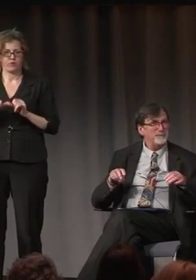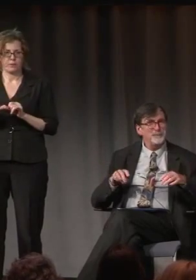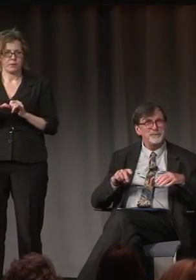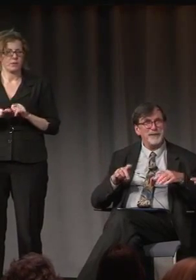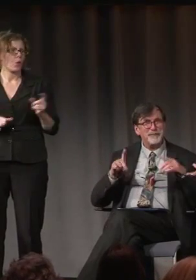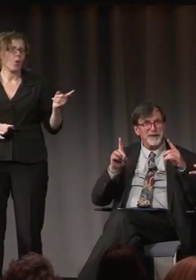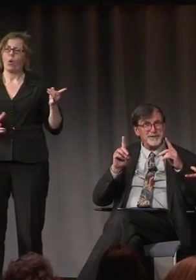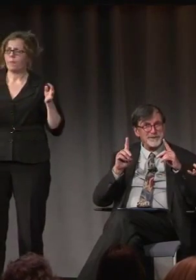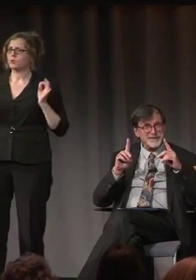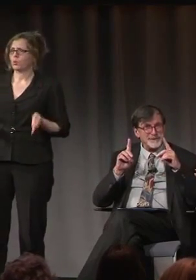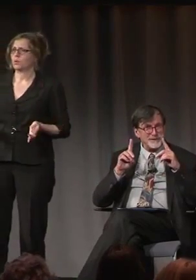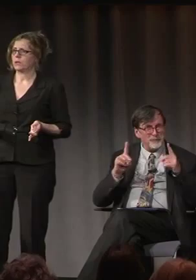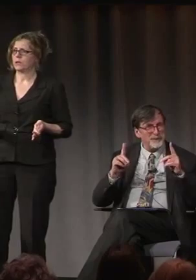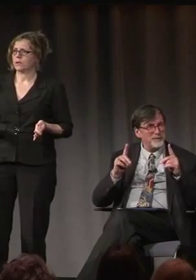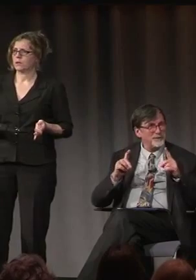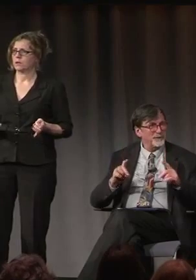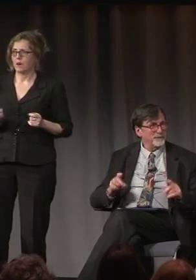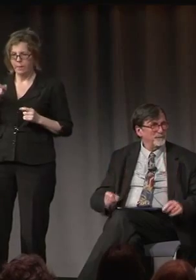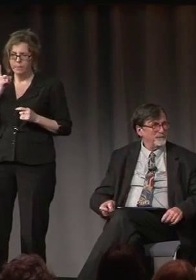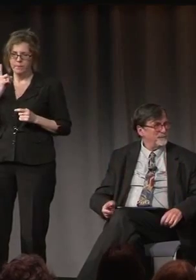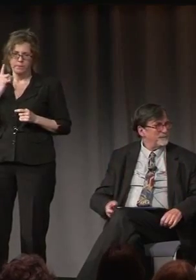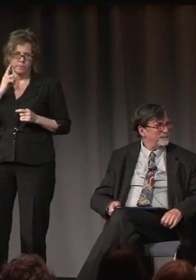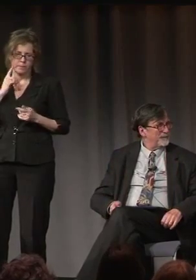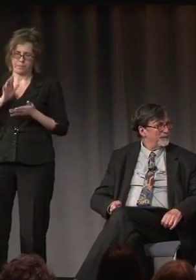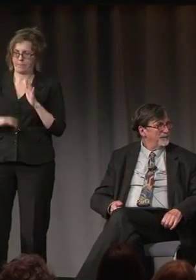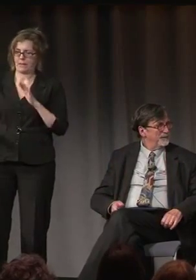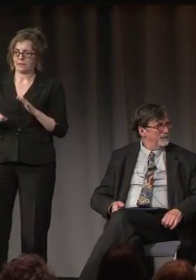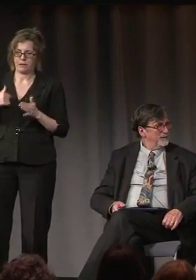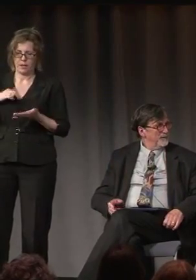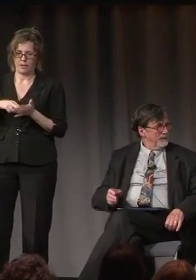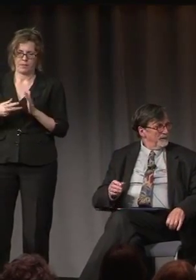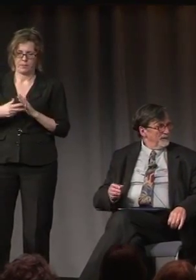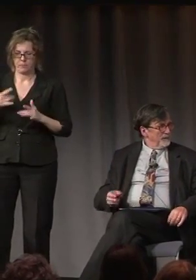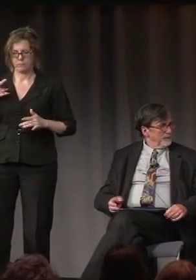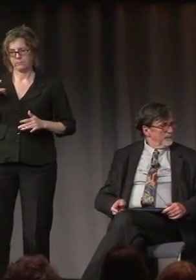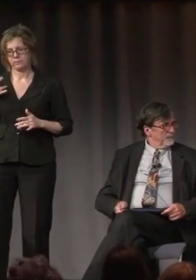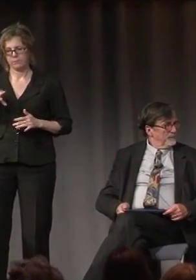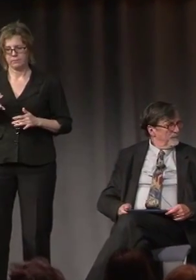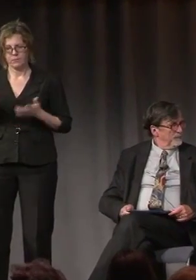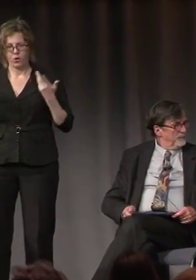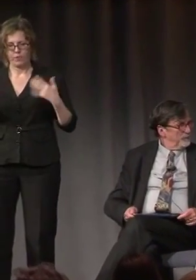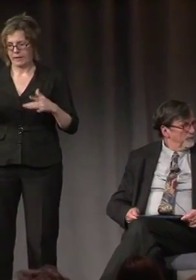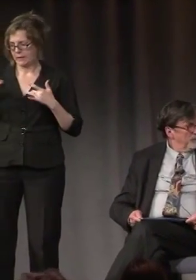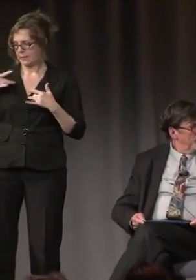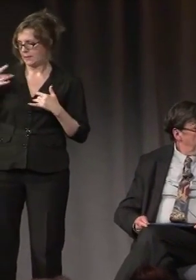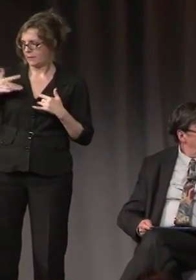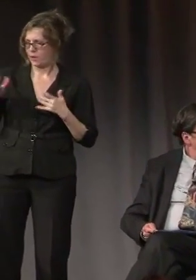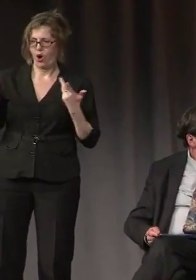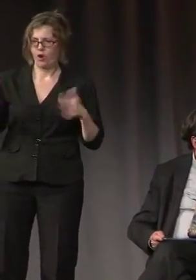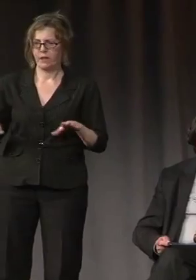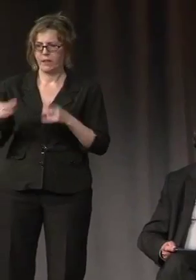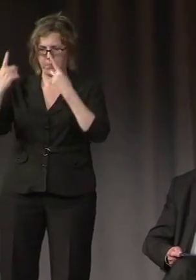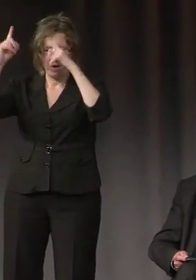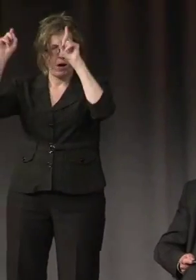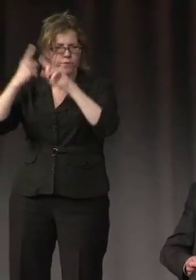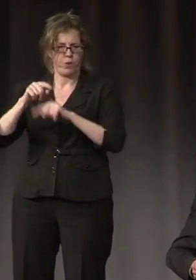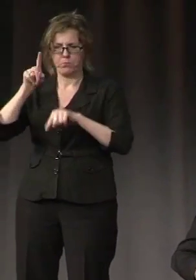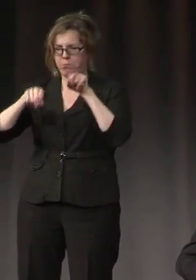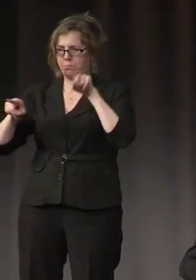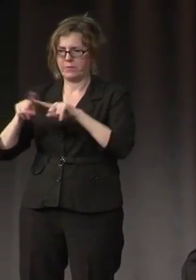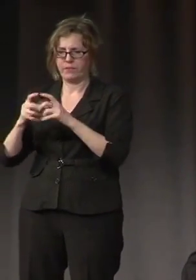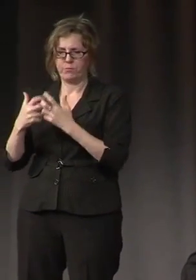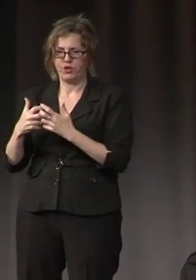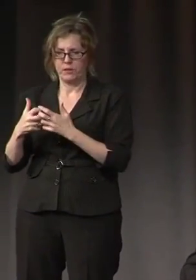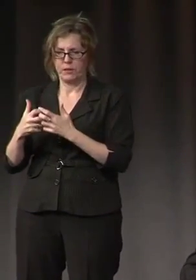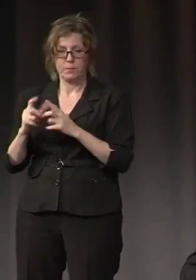Absolutely. I'm simply saying that sensitivity itself is already accomplished by certain machines, which we do not